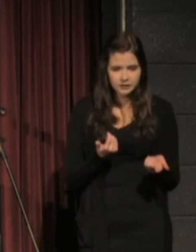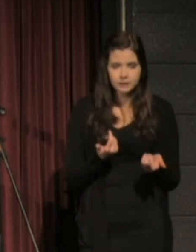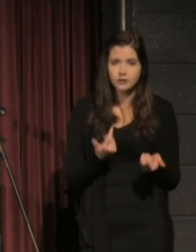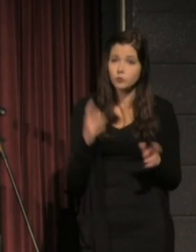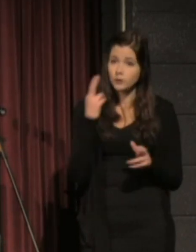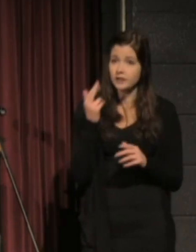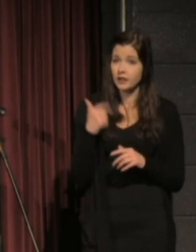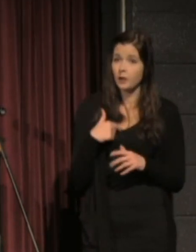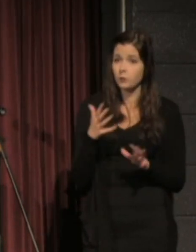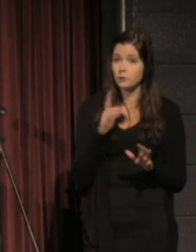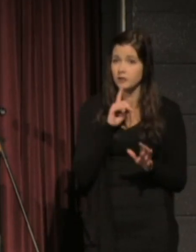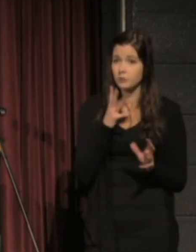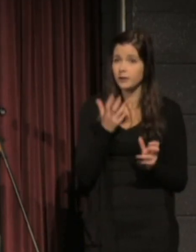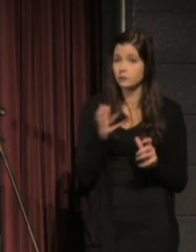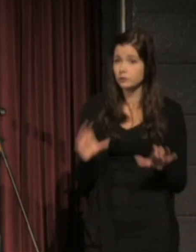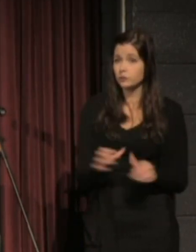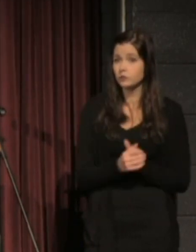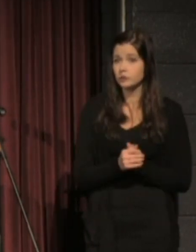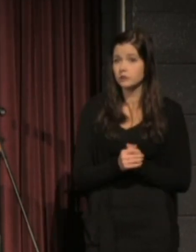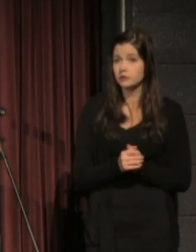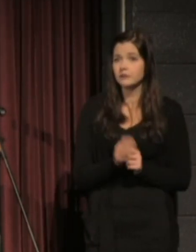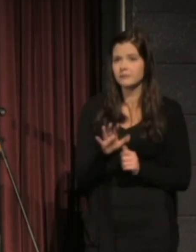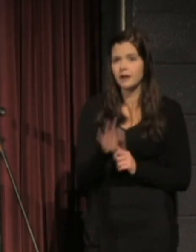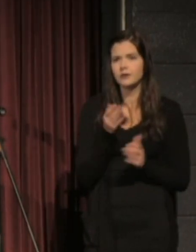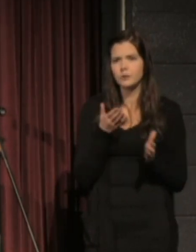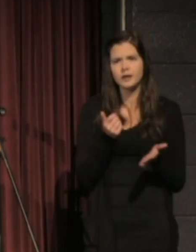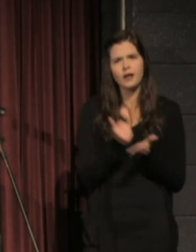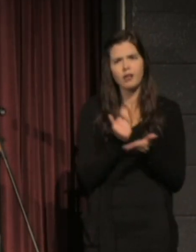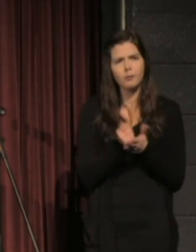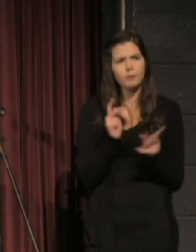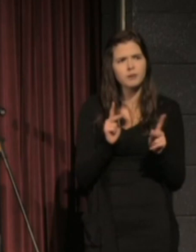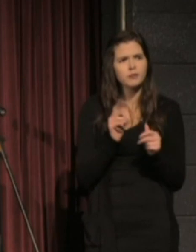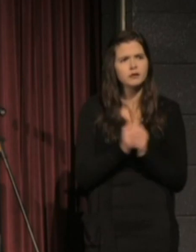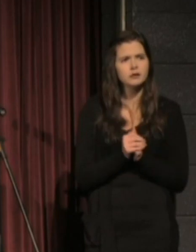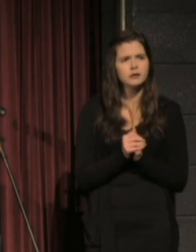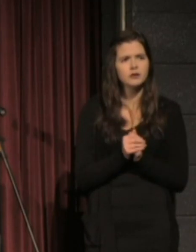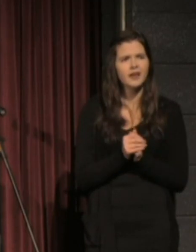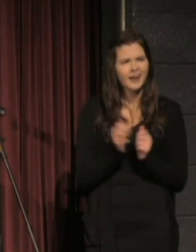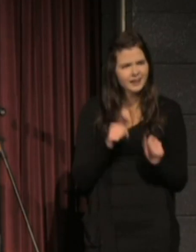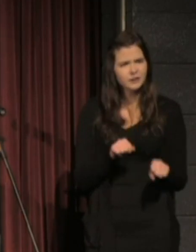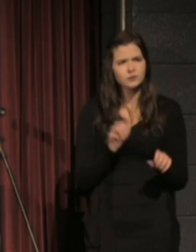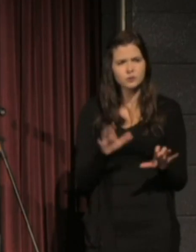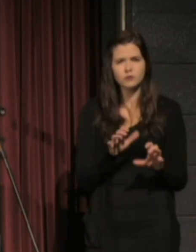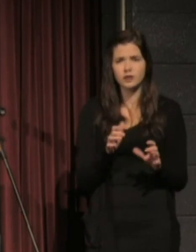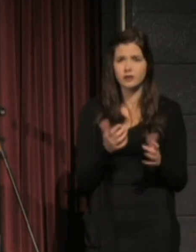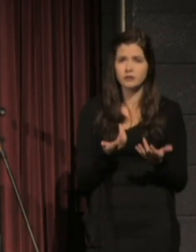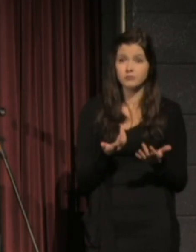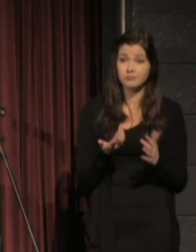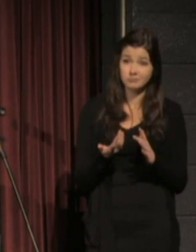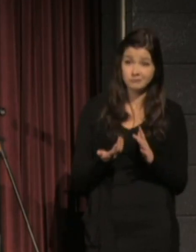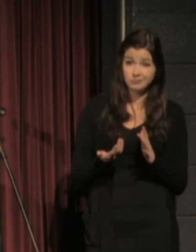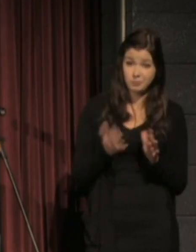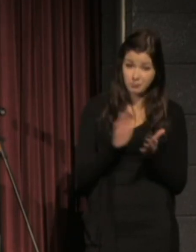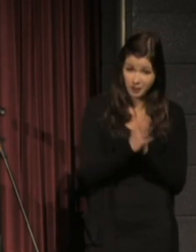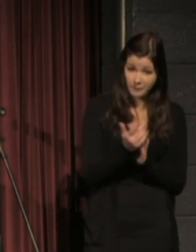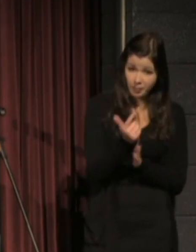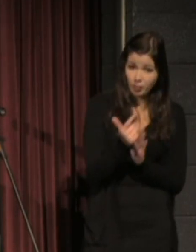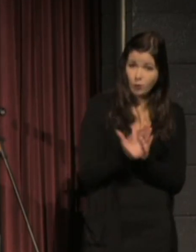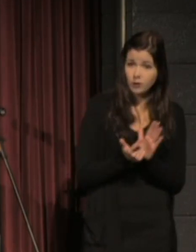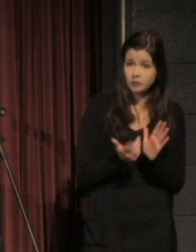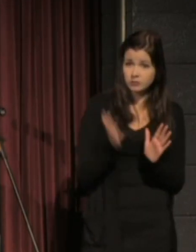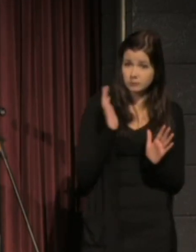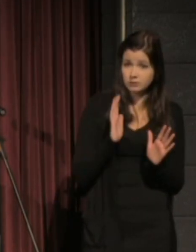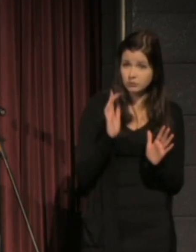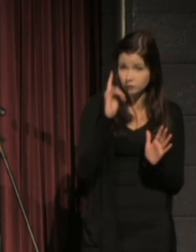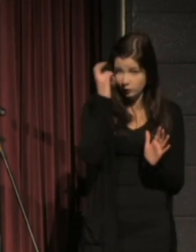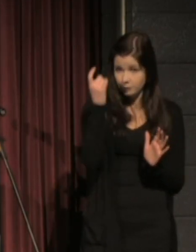that what I actually wanted to do was find a way to help people, and that I could do that through my childhood dream of becoming a lawyer. So